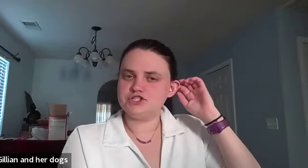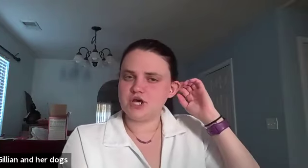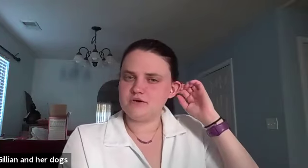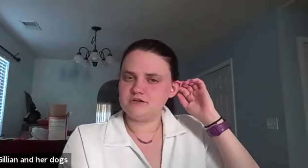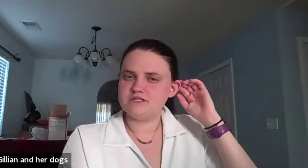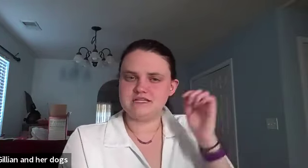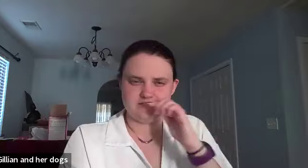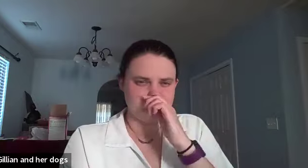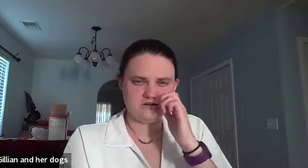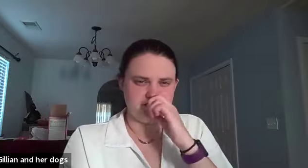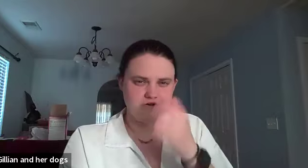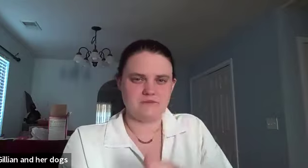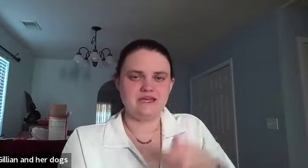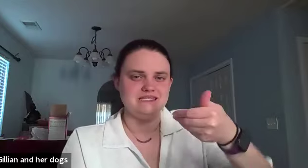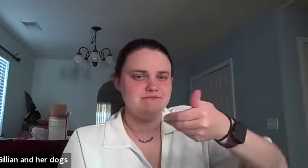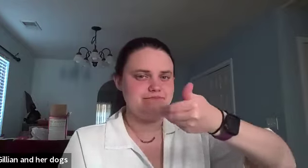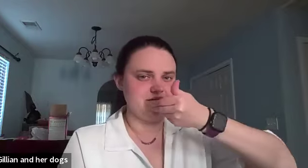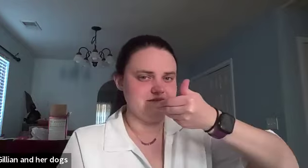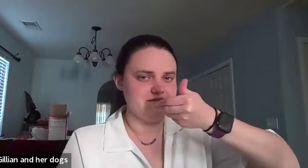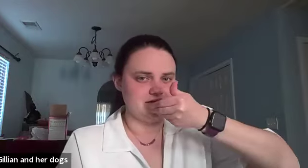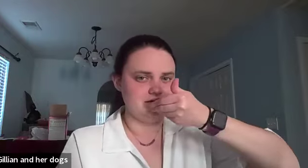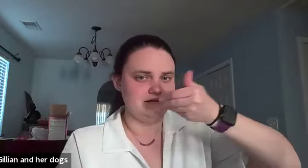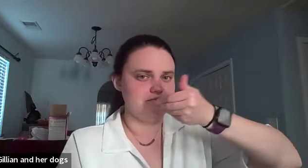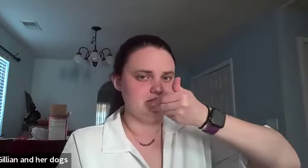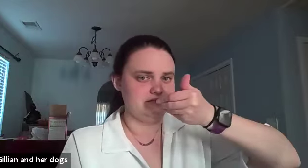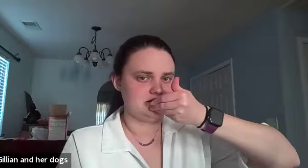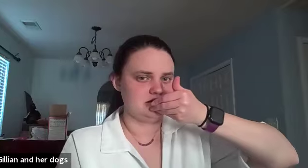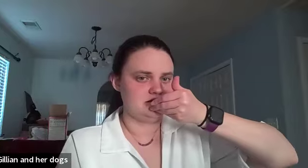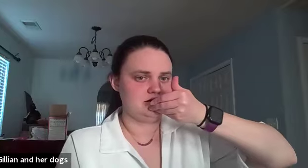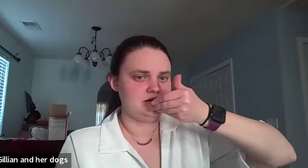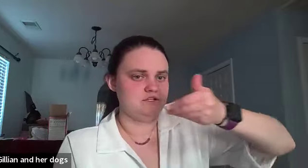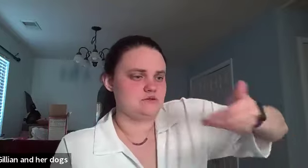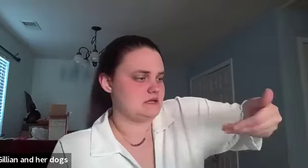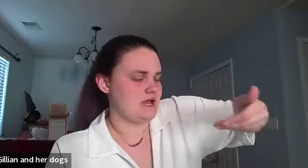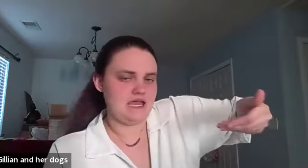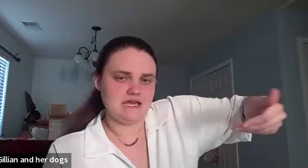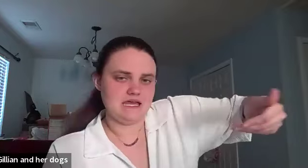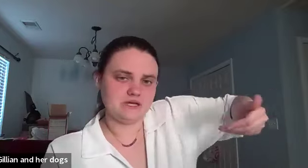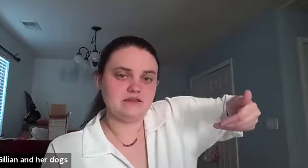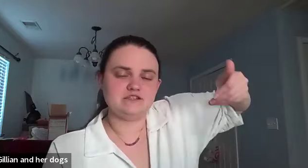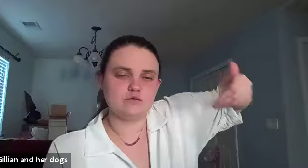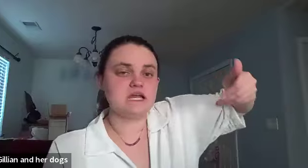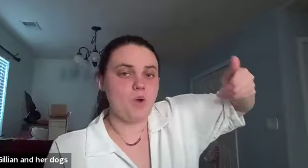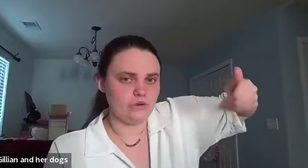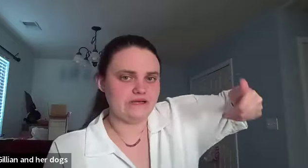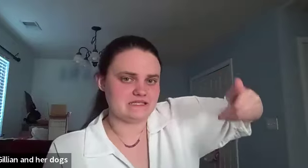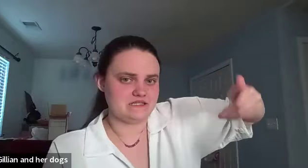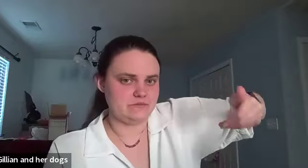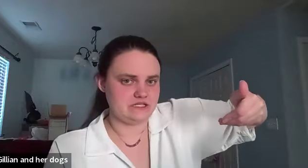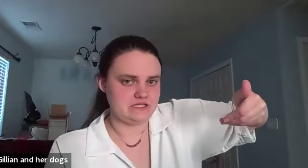show it first because it is always hard to describe it. It's pizza, pizza. So it's like my hand is bent. It's almost like I'm holding a slice of